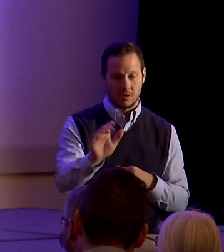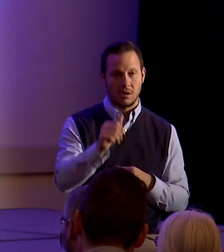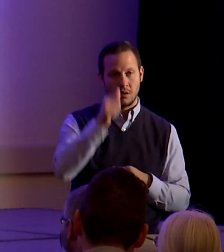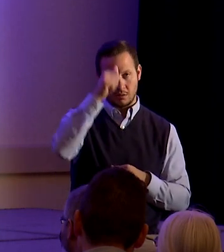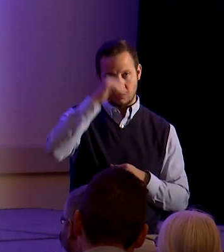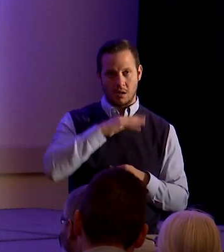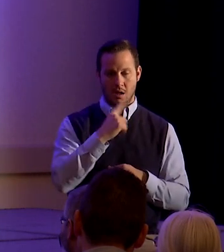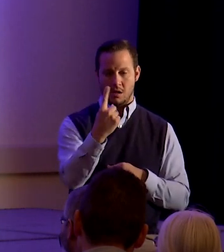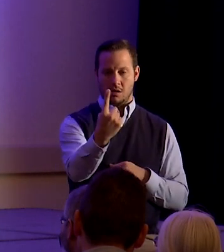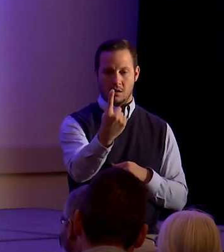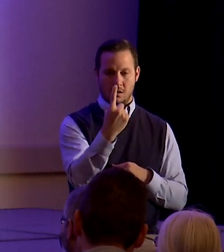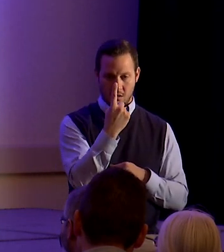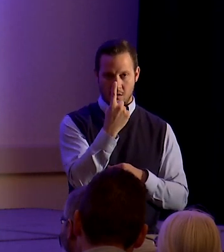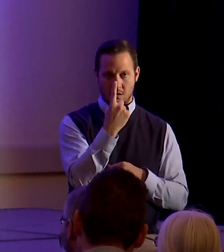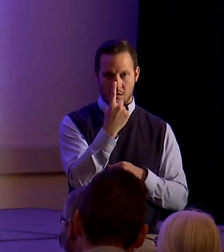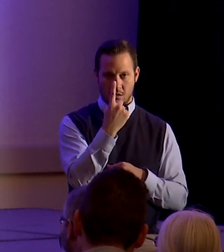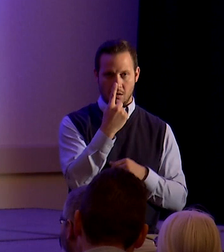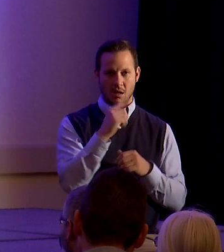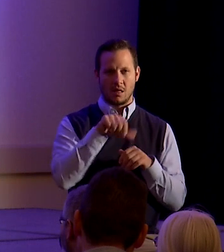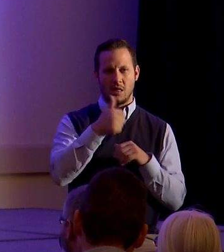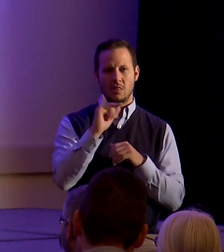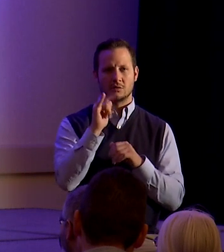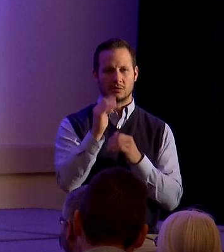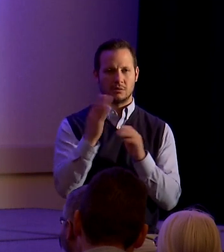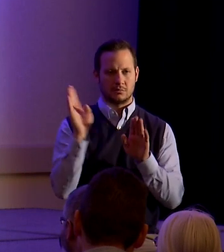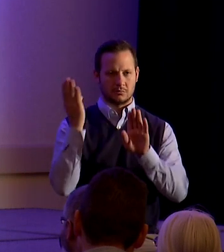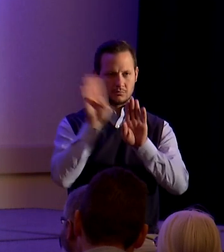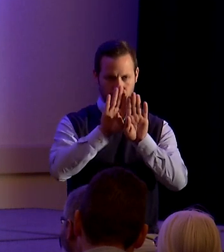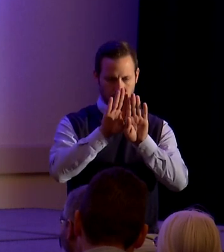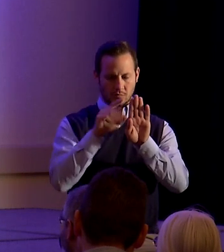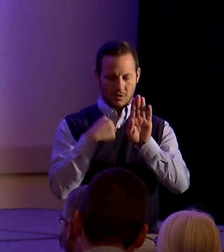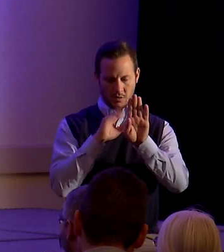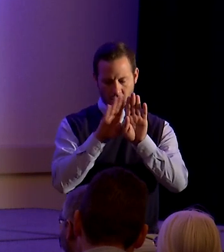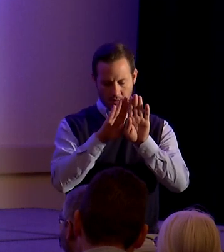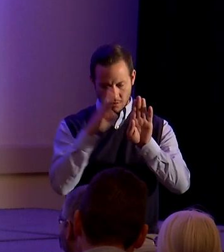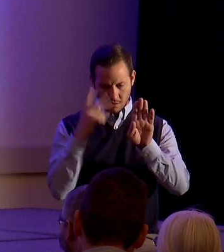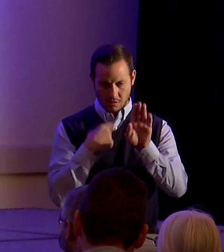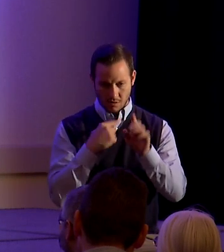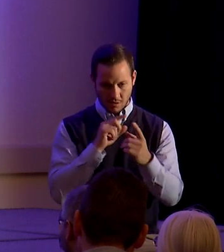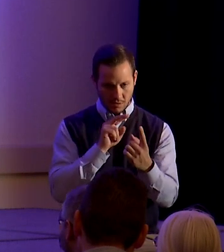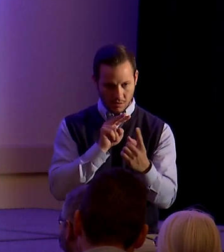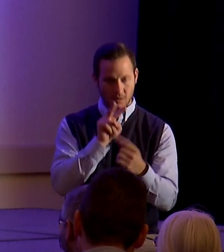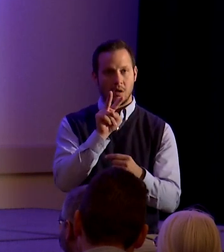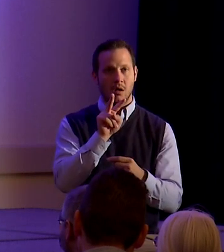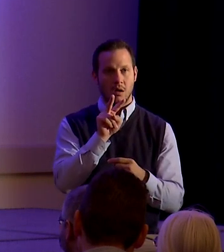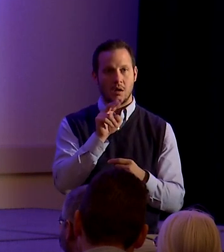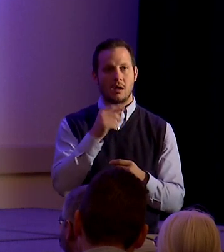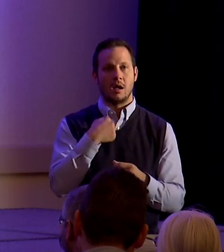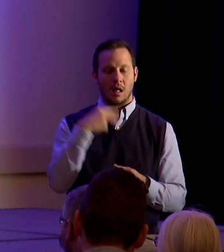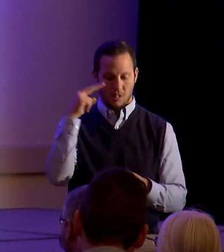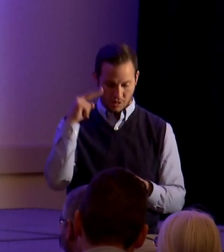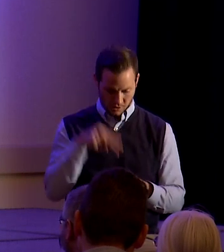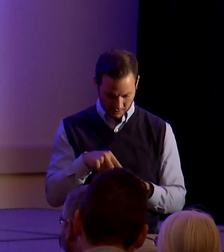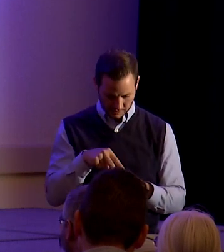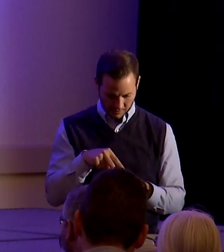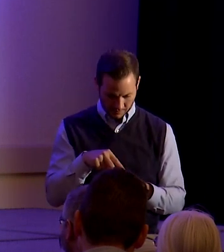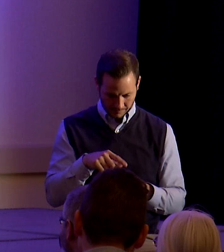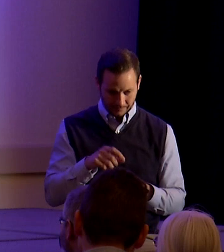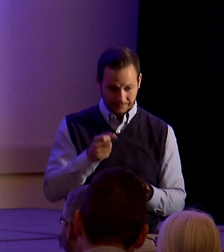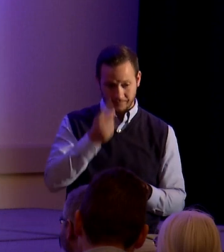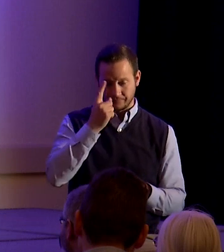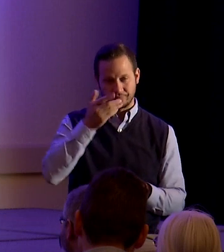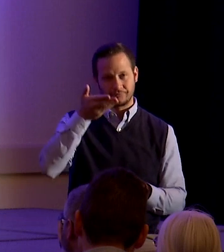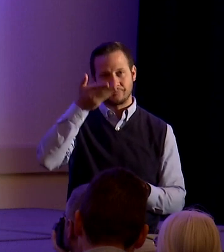door. And I glanced down and I realized what he was doing. So just as a quick review, God was not